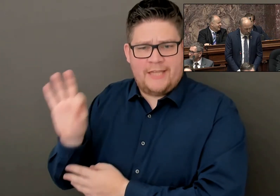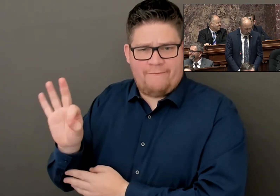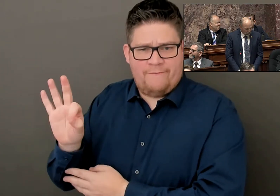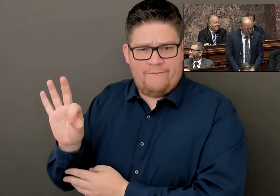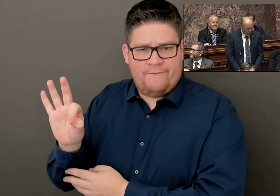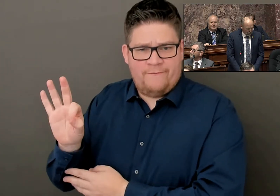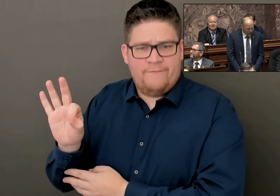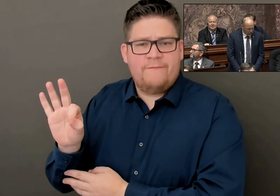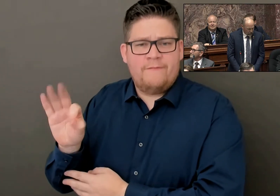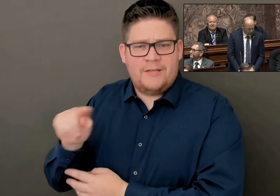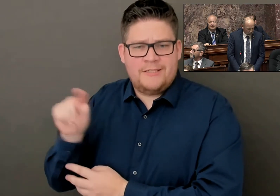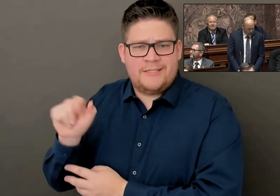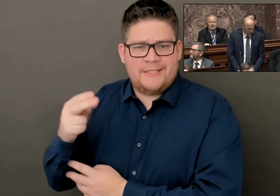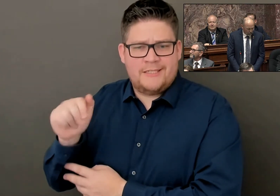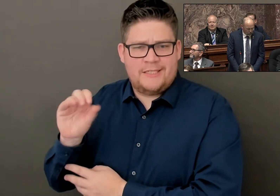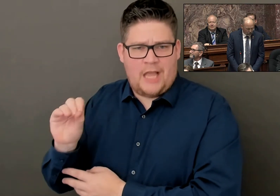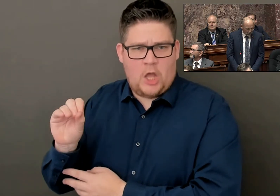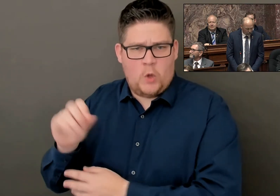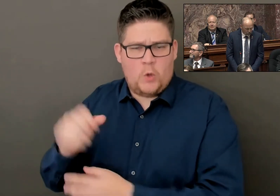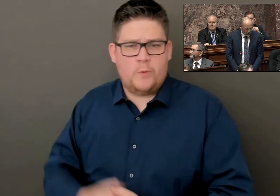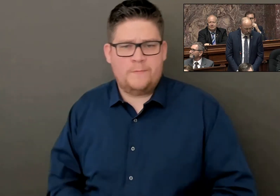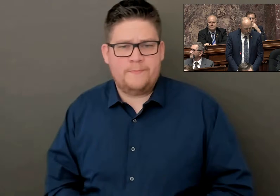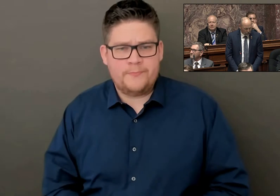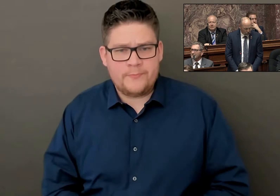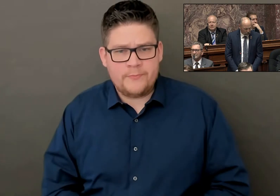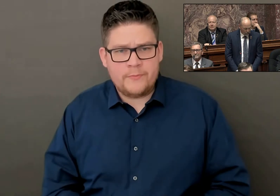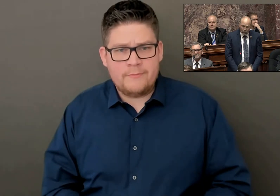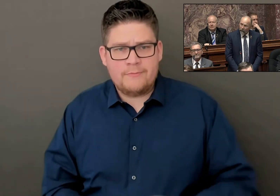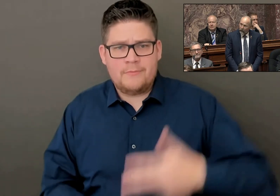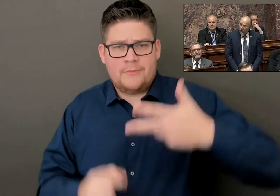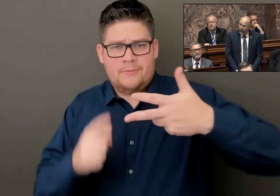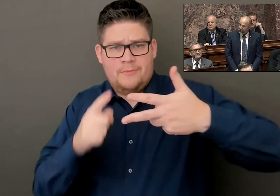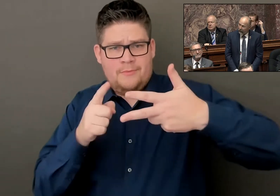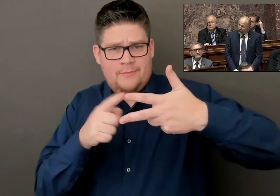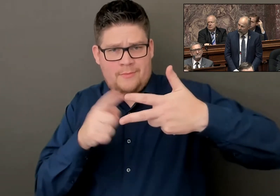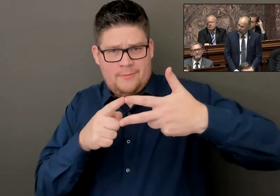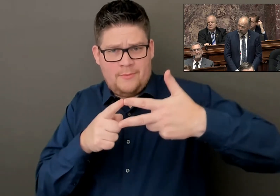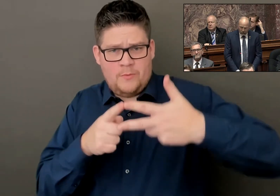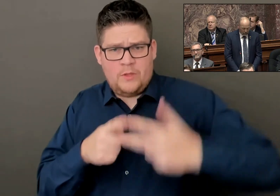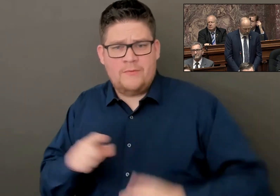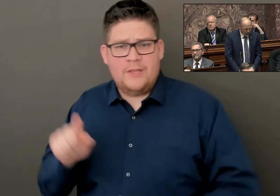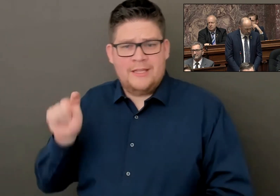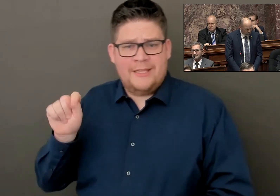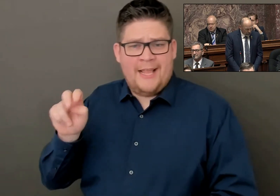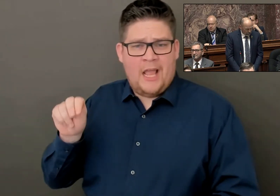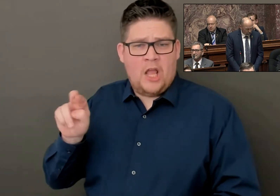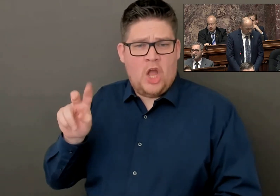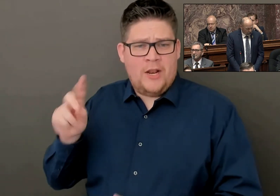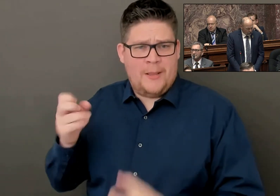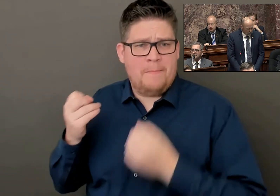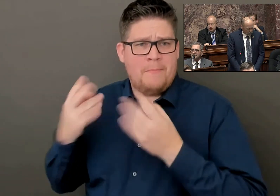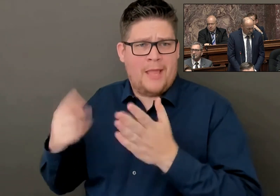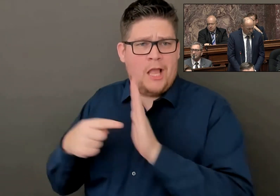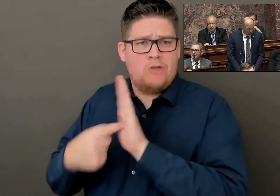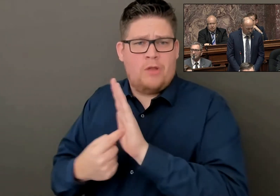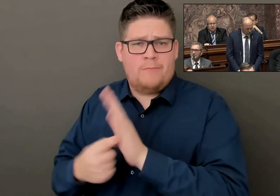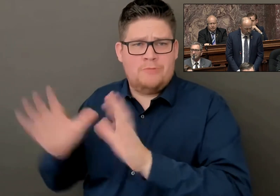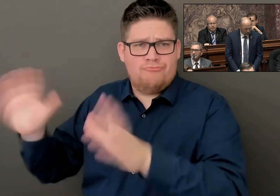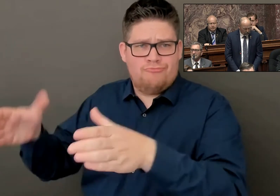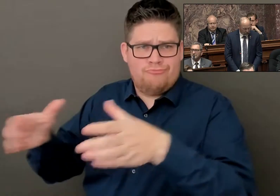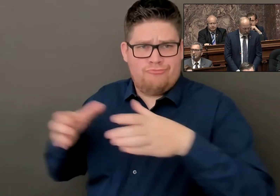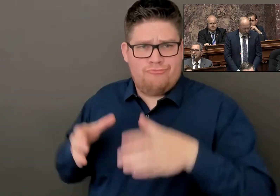also say there's many TNRD representatives, including Chair Roden, which will be here with Minister of Meetings. But I'd also like to